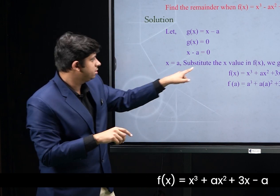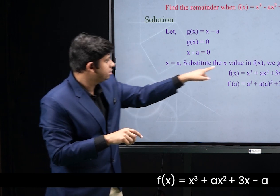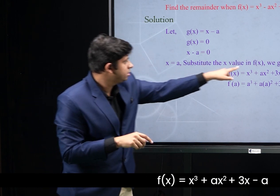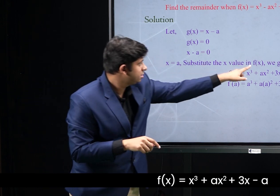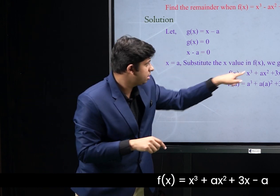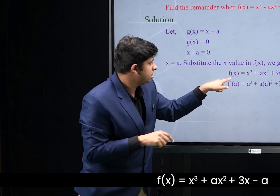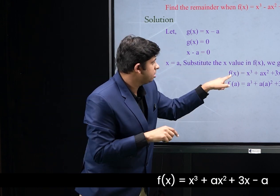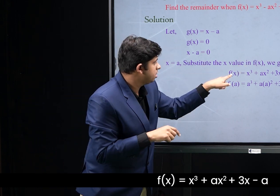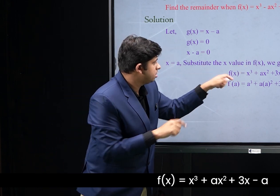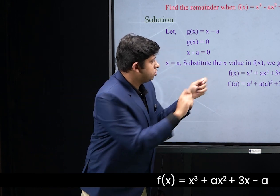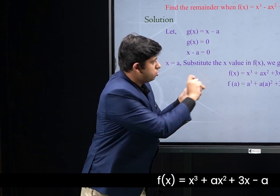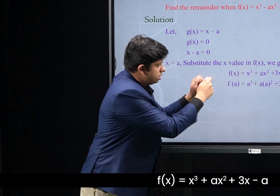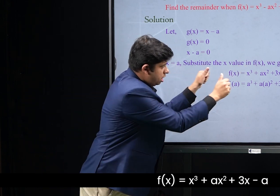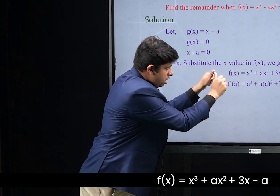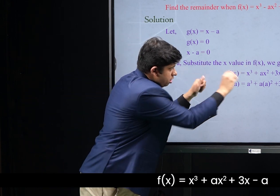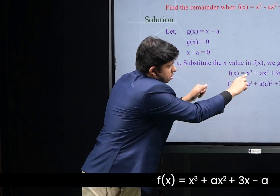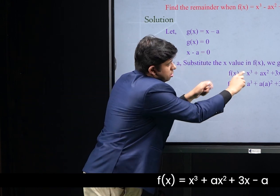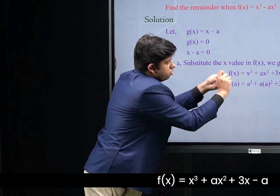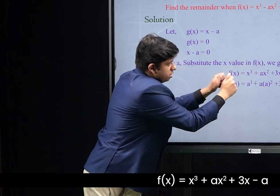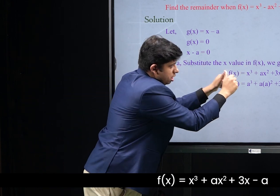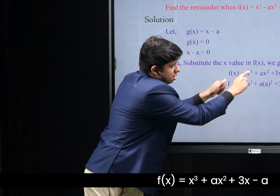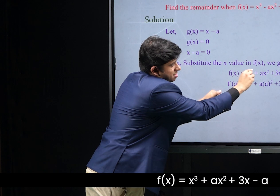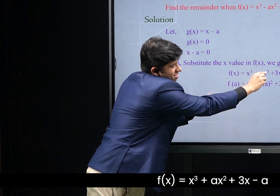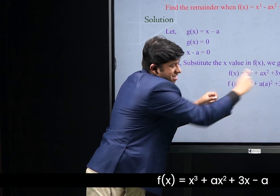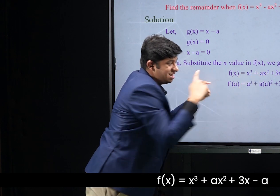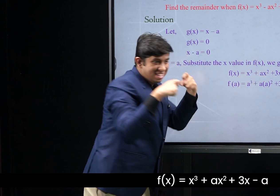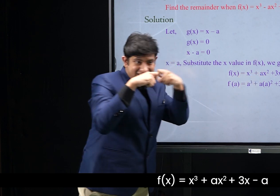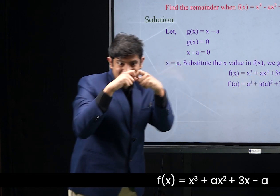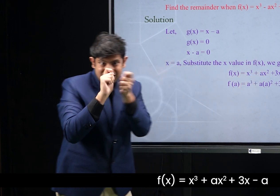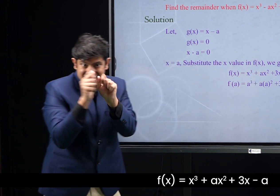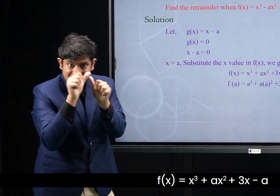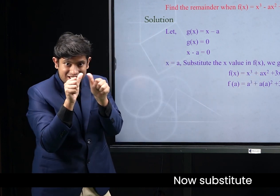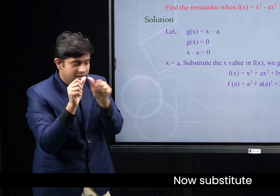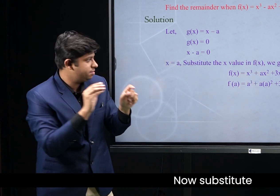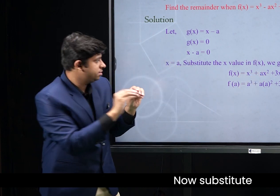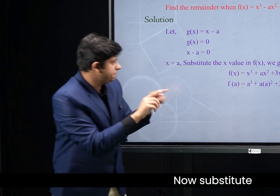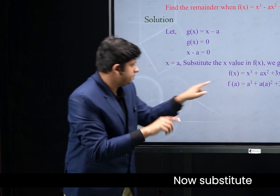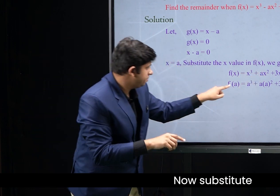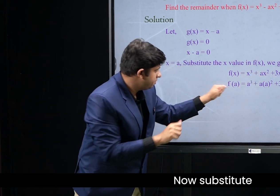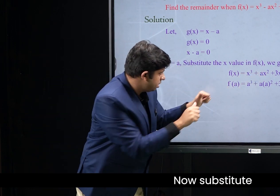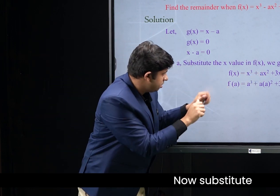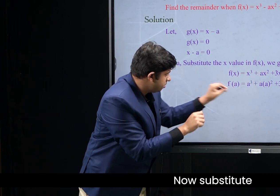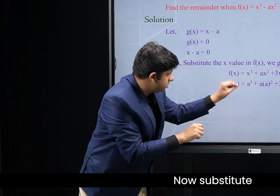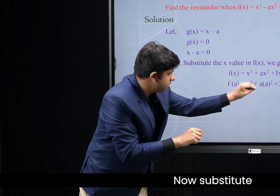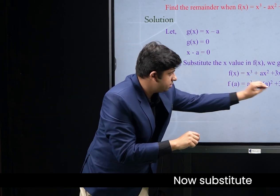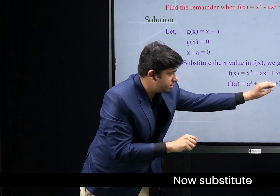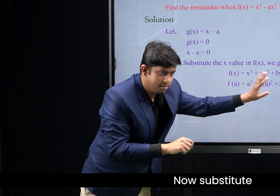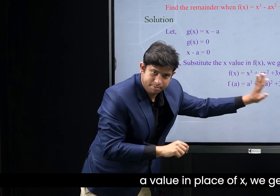equal to x cube plus a x square plus 3x minus a. Now, substitute a